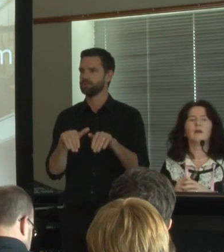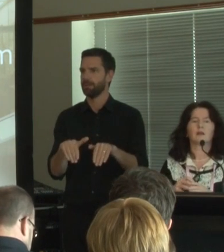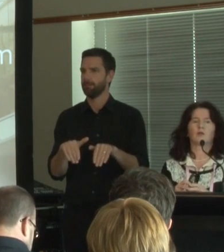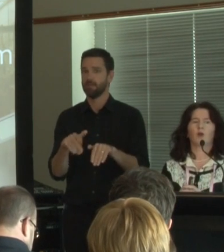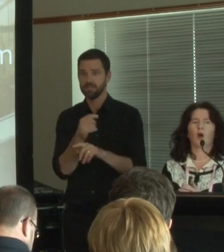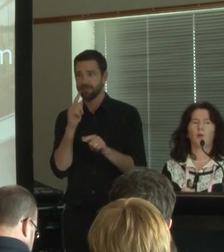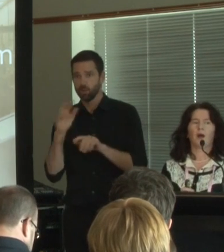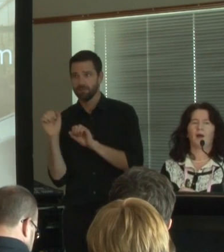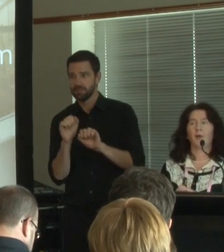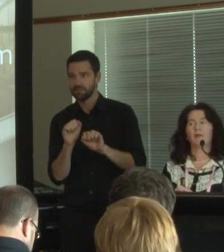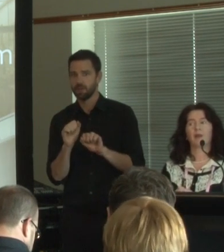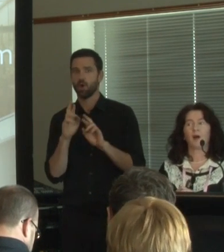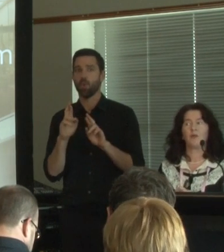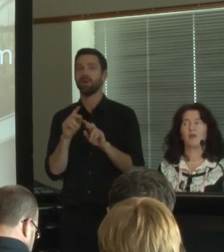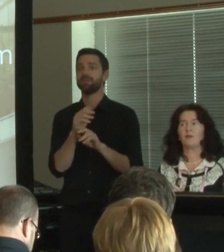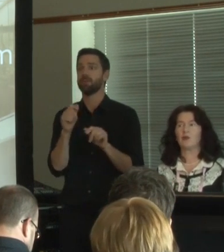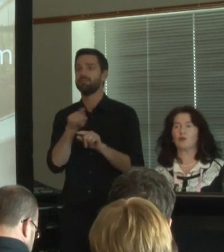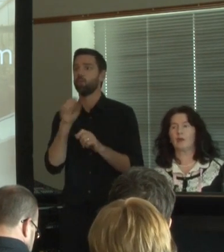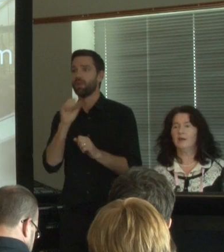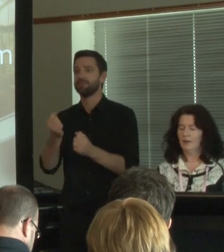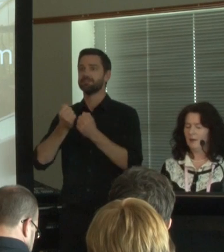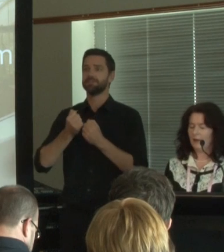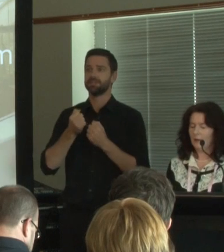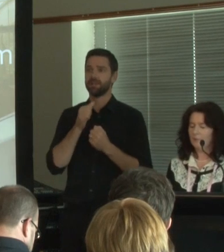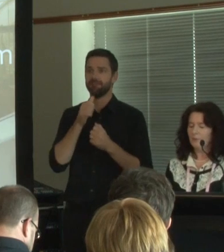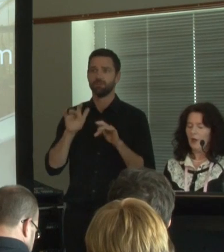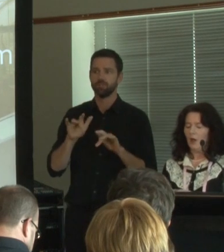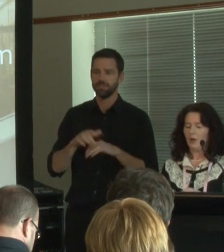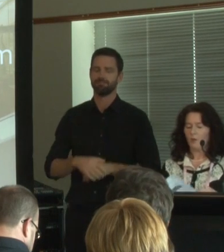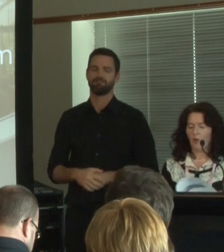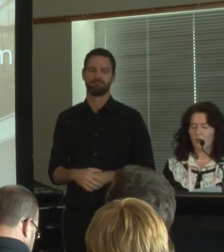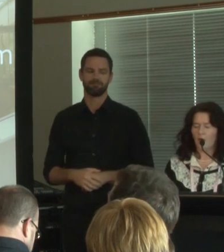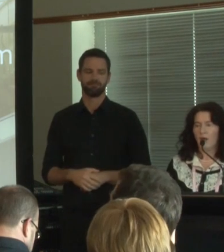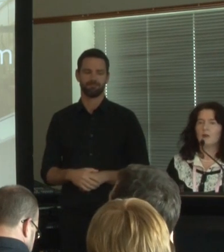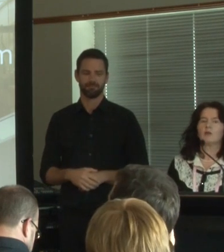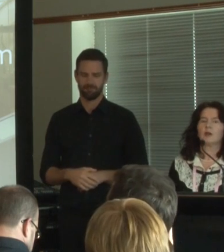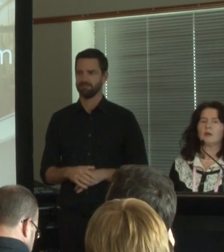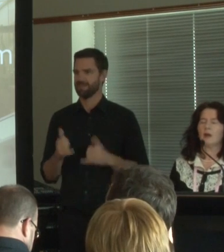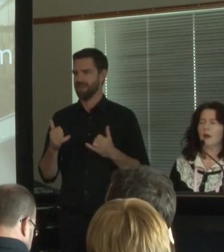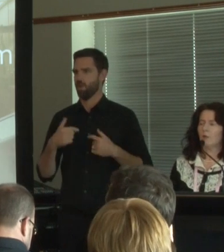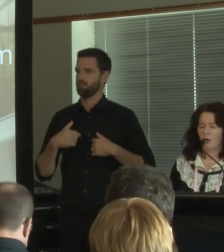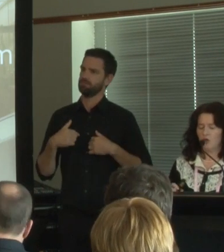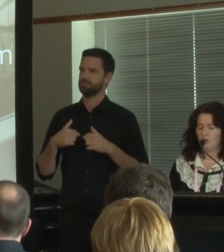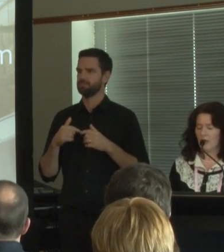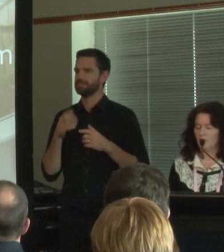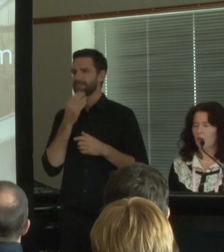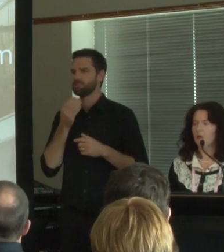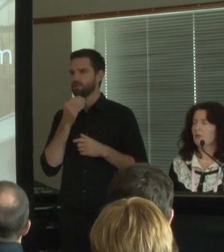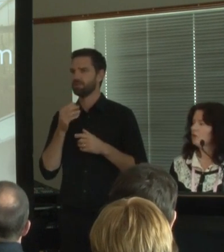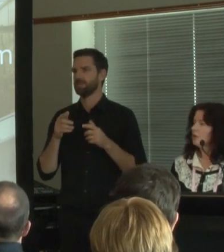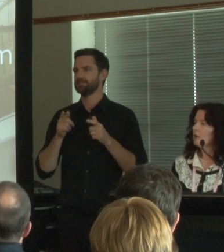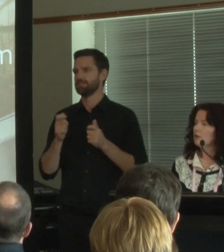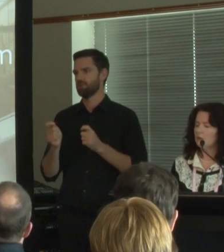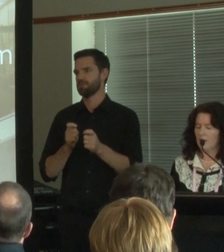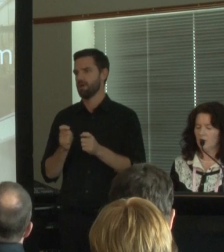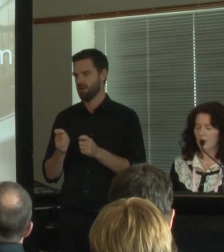there. Some of you, I hope, are about to come if you haven't been already. At the moment, I'm acting director, but my usual day job is